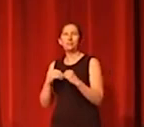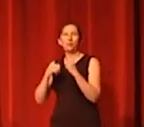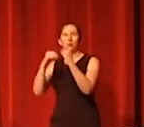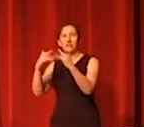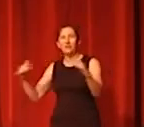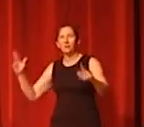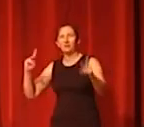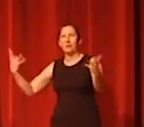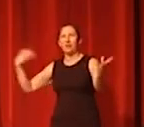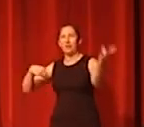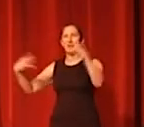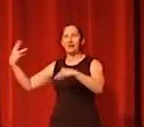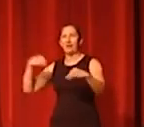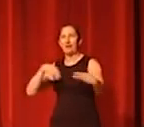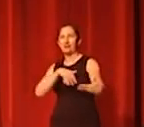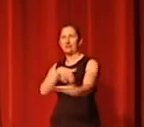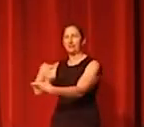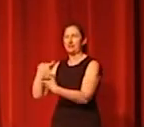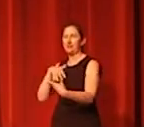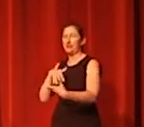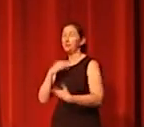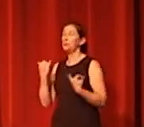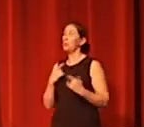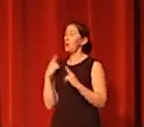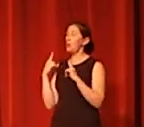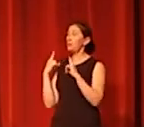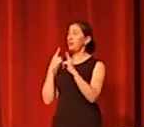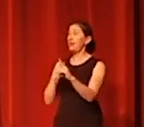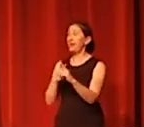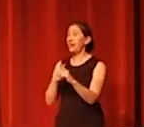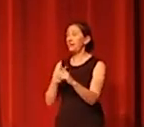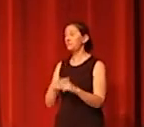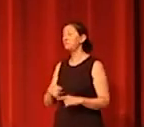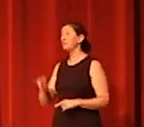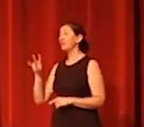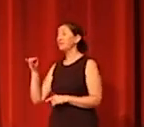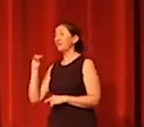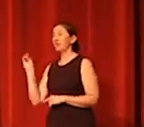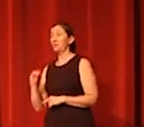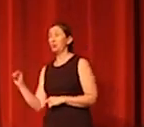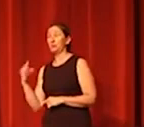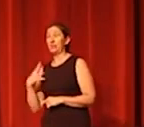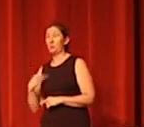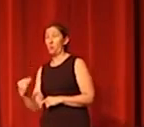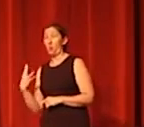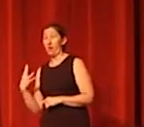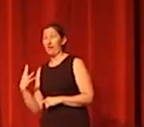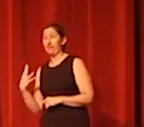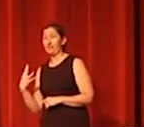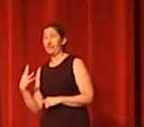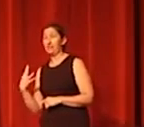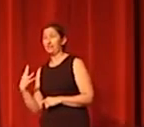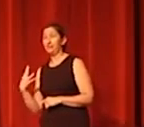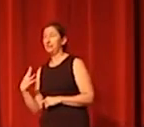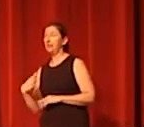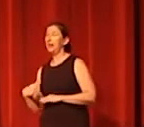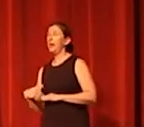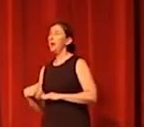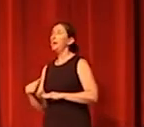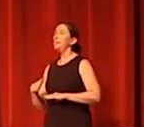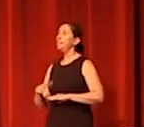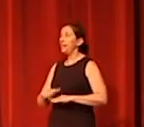so trying to aim for at least 30% of diverse participants being enrolled in that study and trying